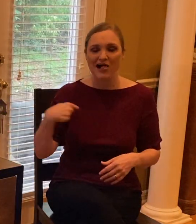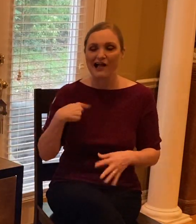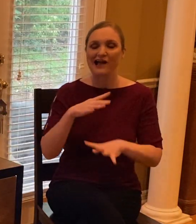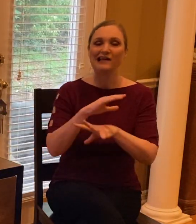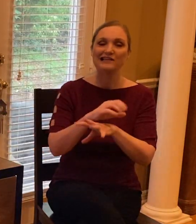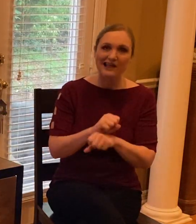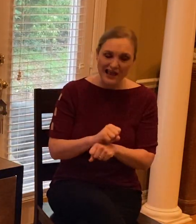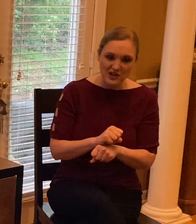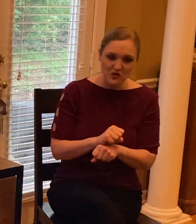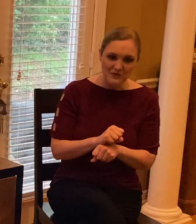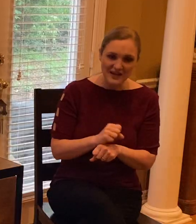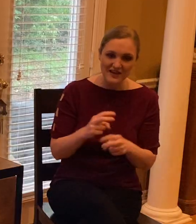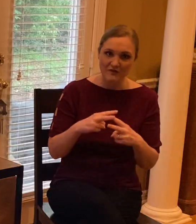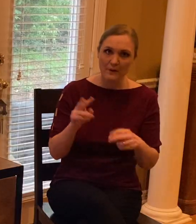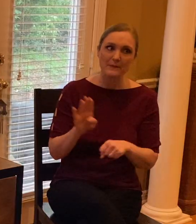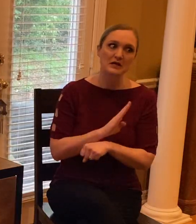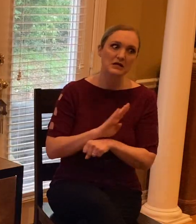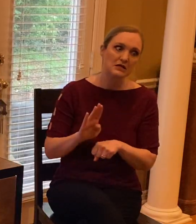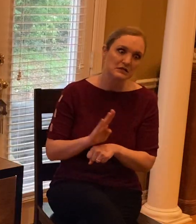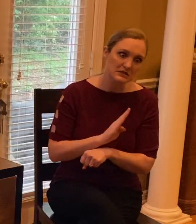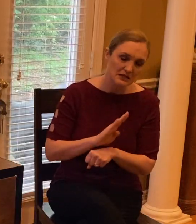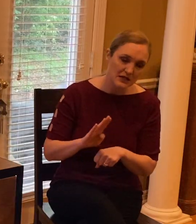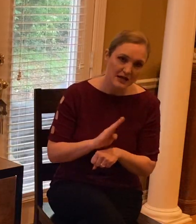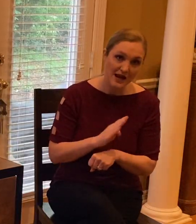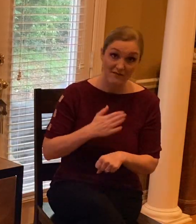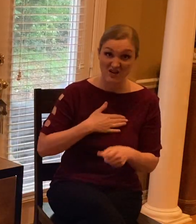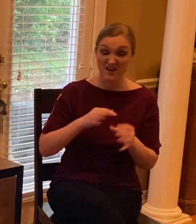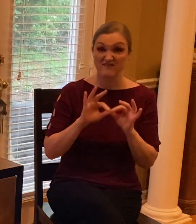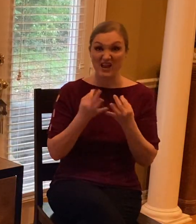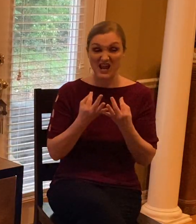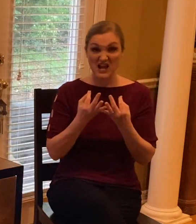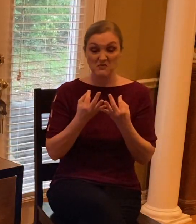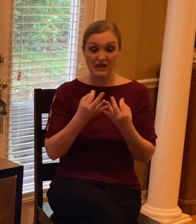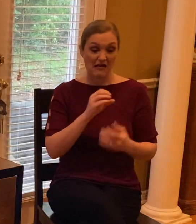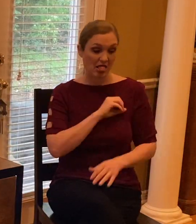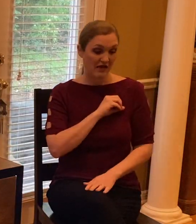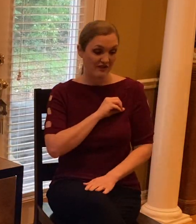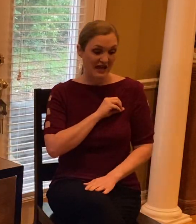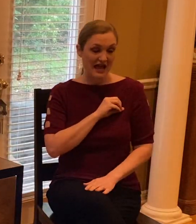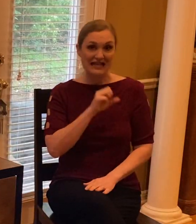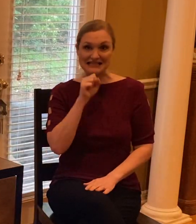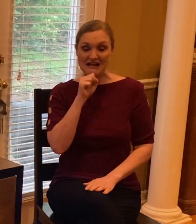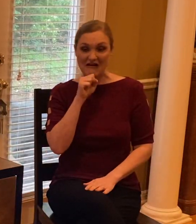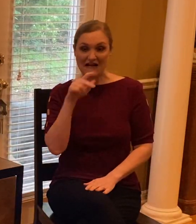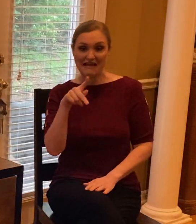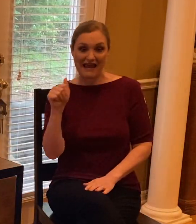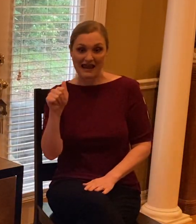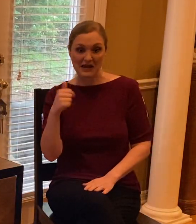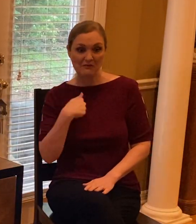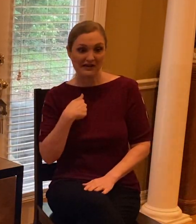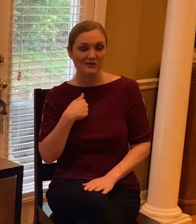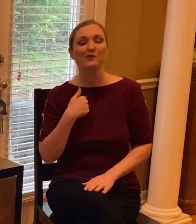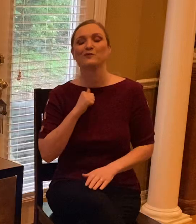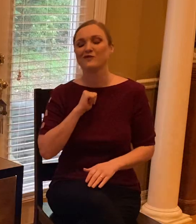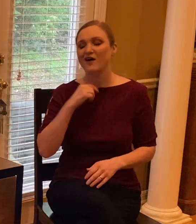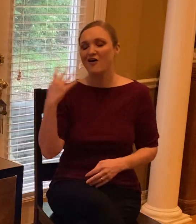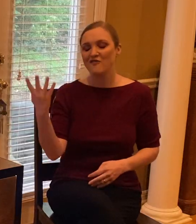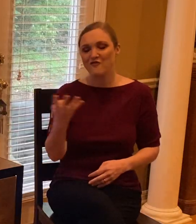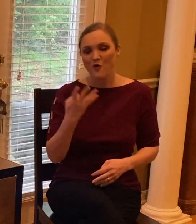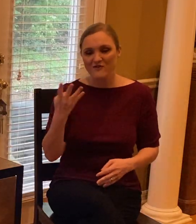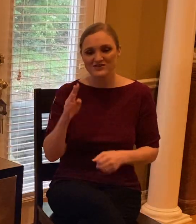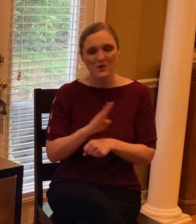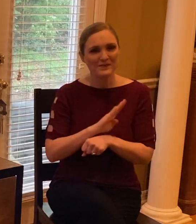to be very busy, and my family, Olivia and Sarah and Kate and I, we all are very busy, and